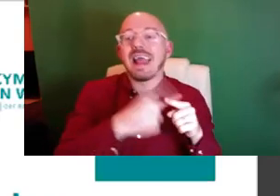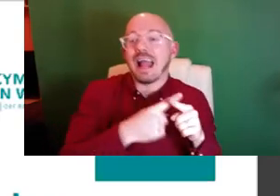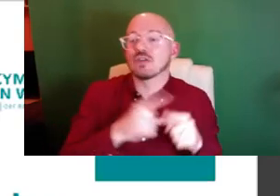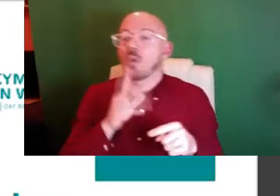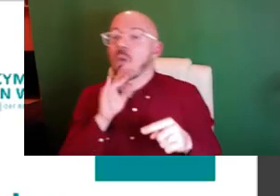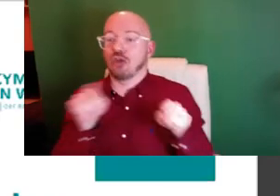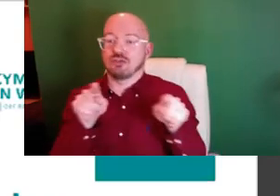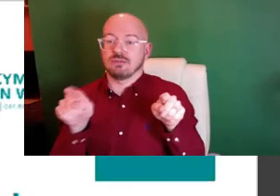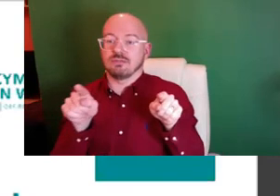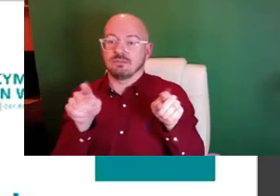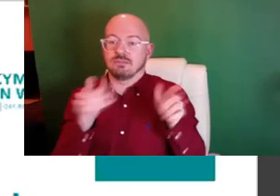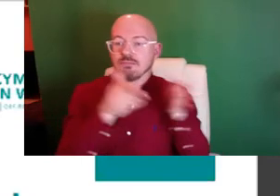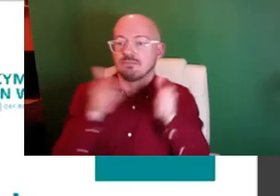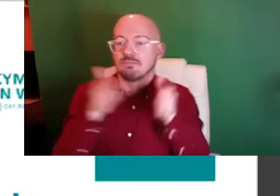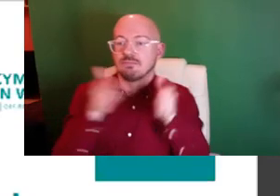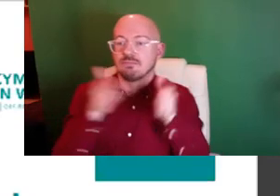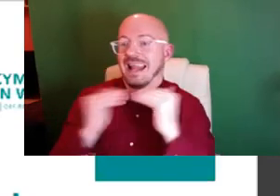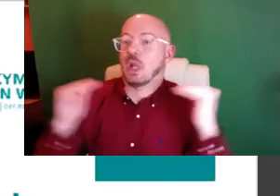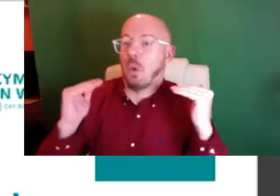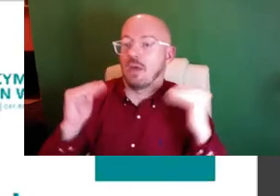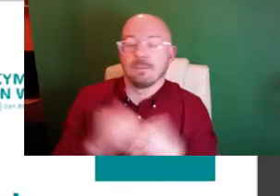throughout the curriculum.